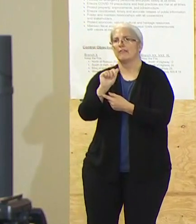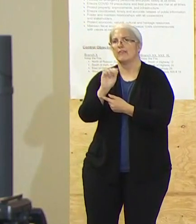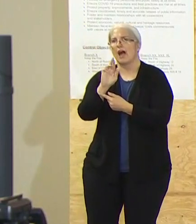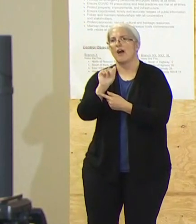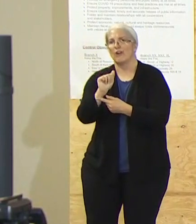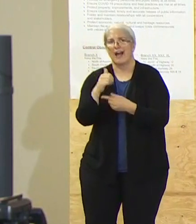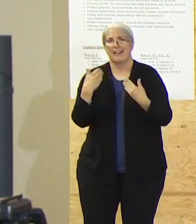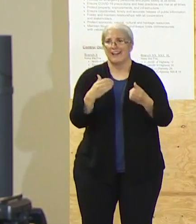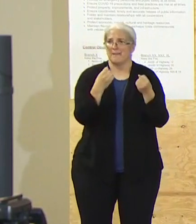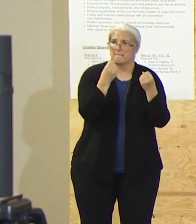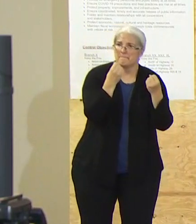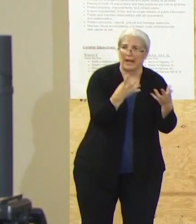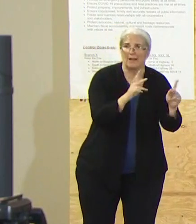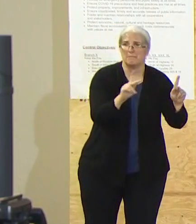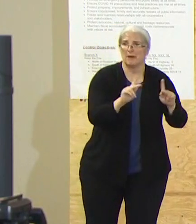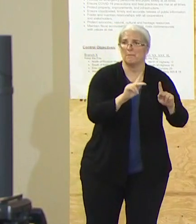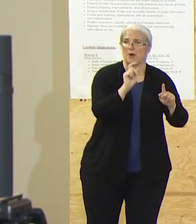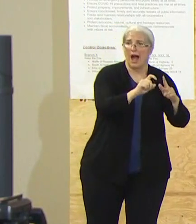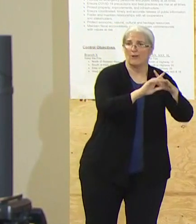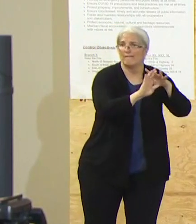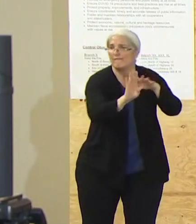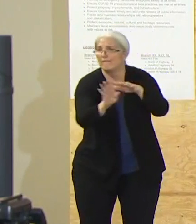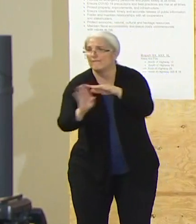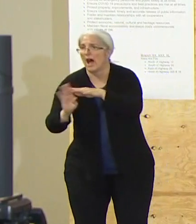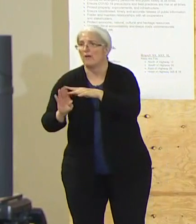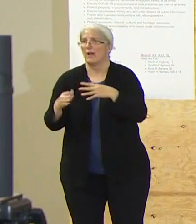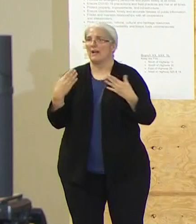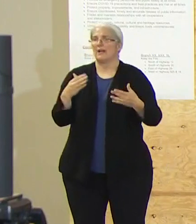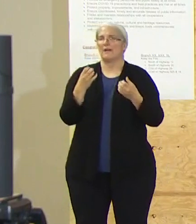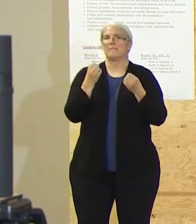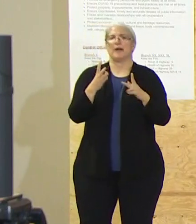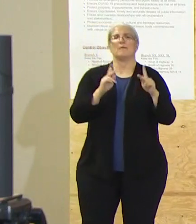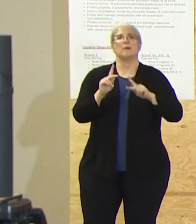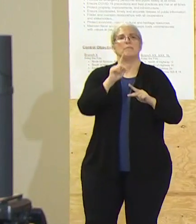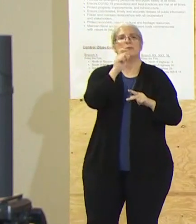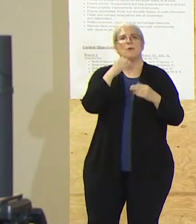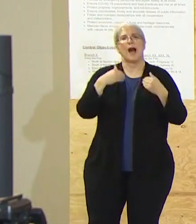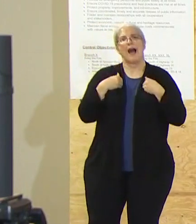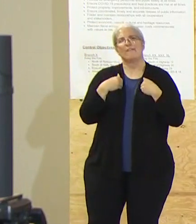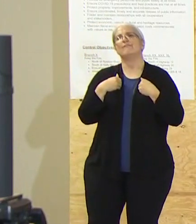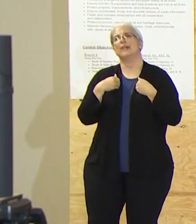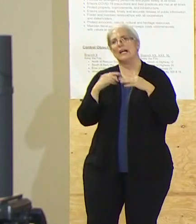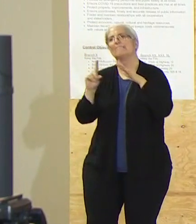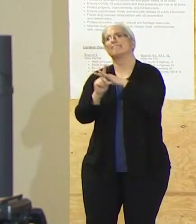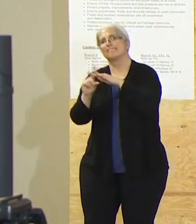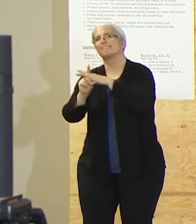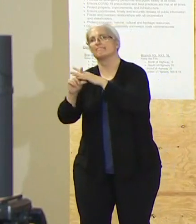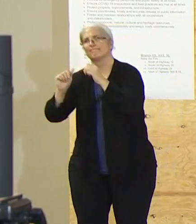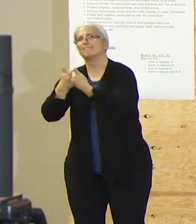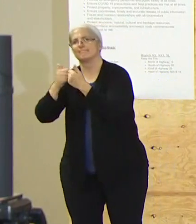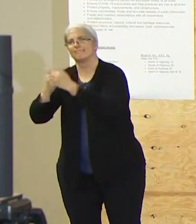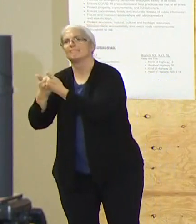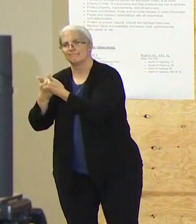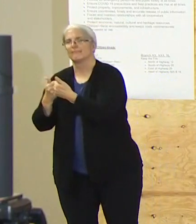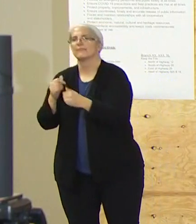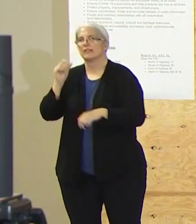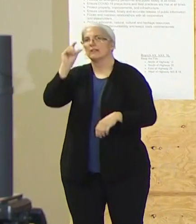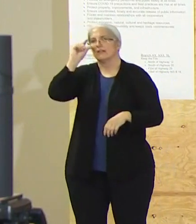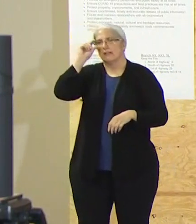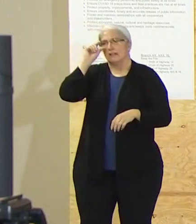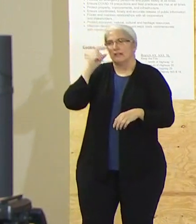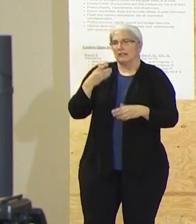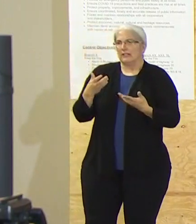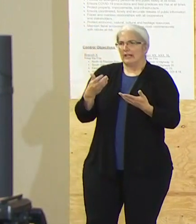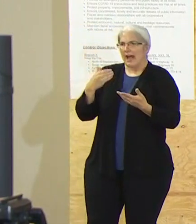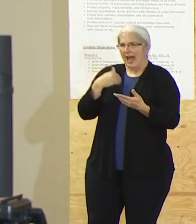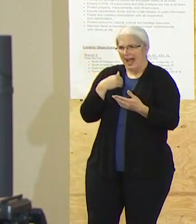of people with intellectual disabilities that needed all the imaginable support that came out in